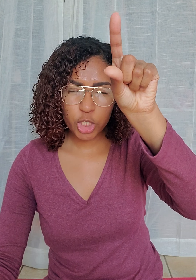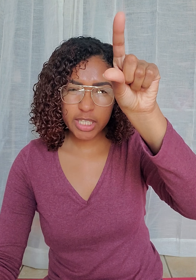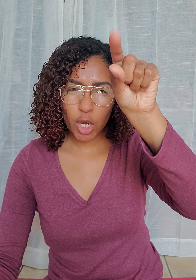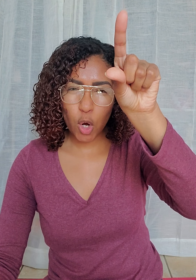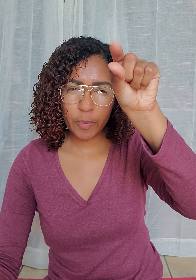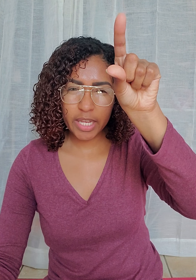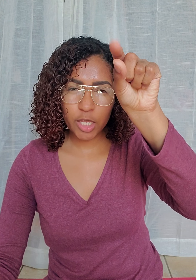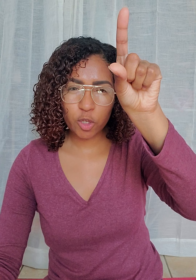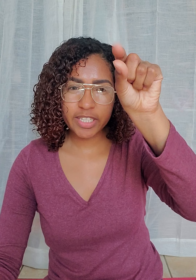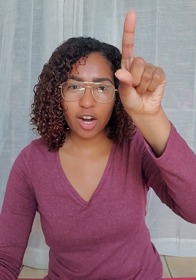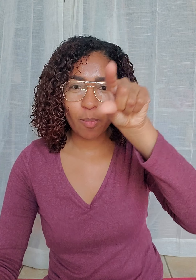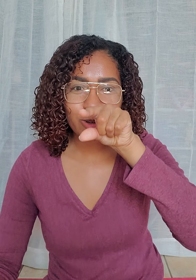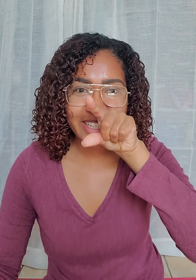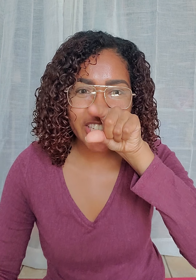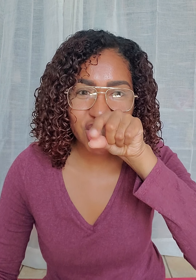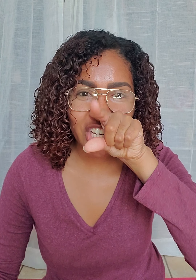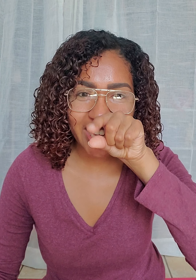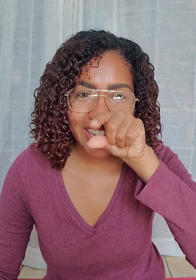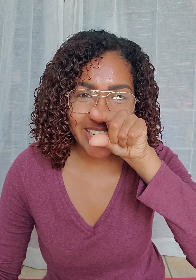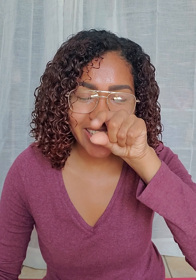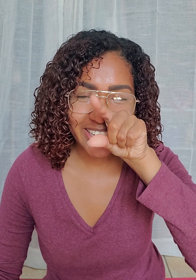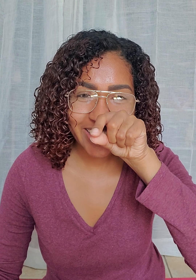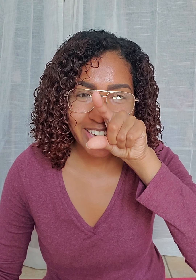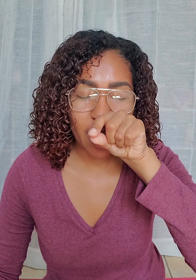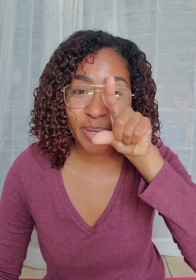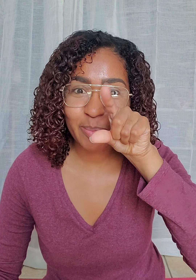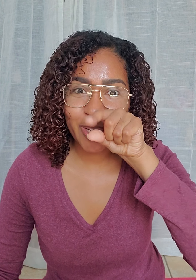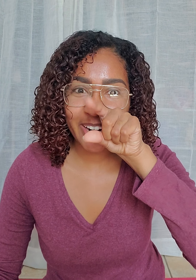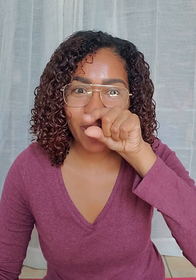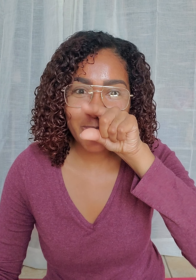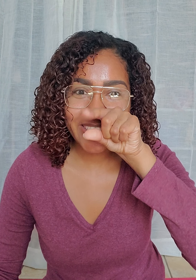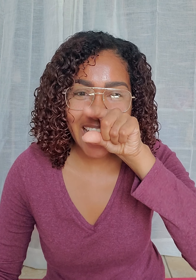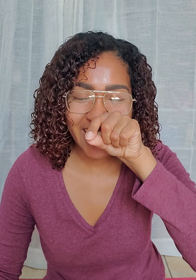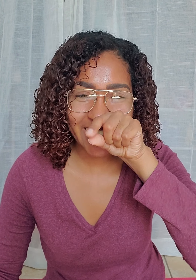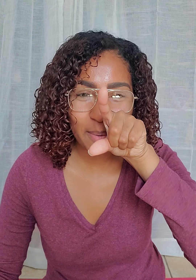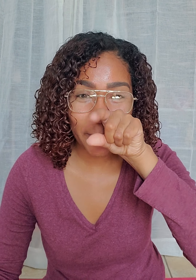like opening and closing it, almost like chicken. Almost like bird,